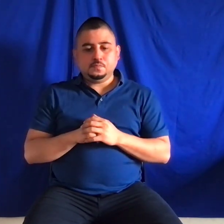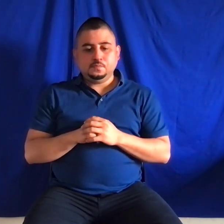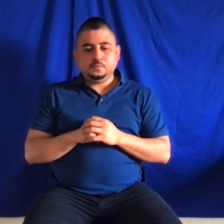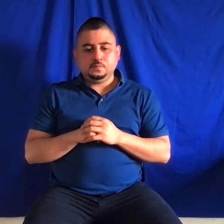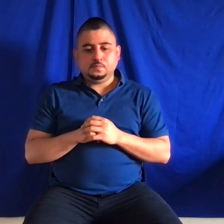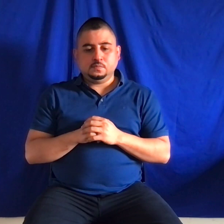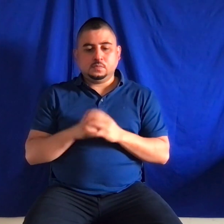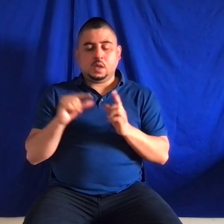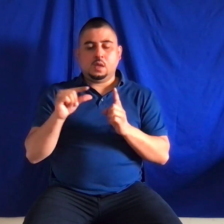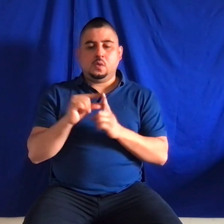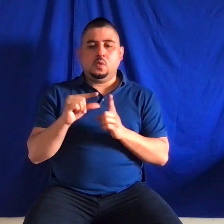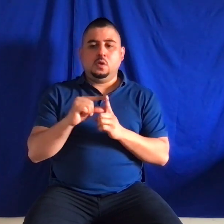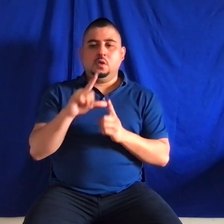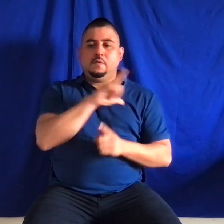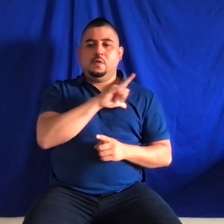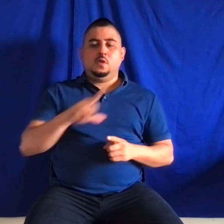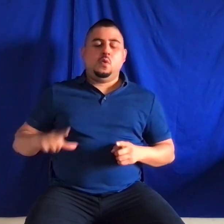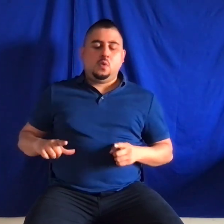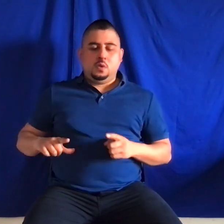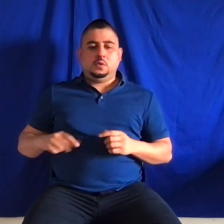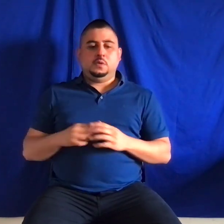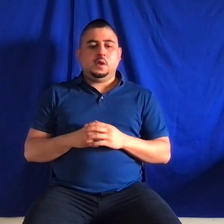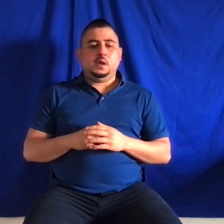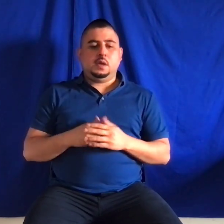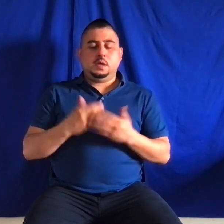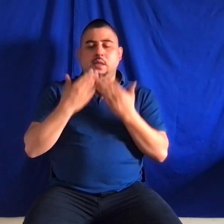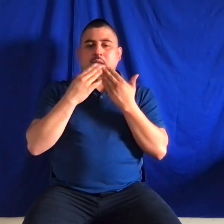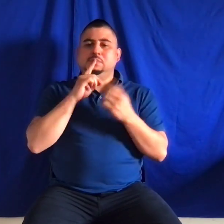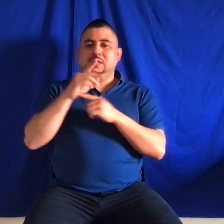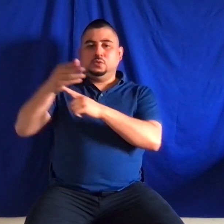The word of the Lord. Thanks be to God.